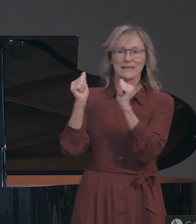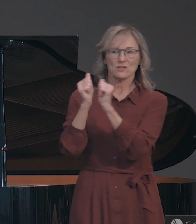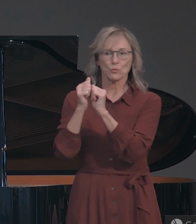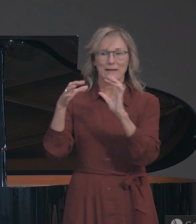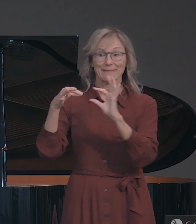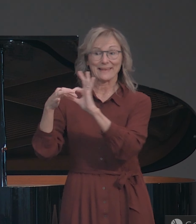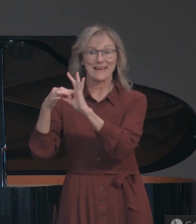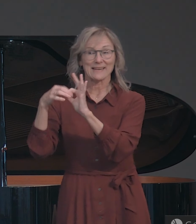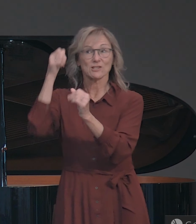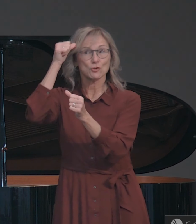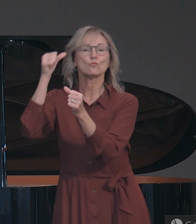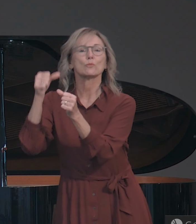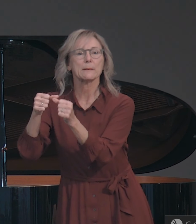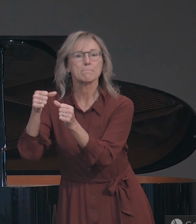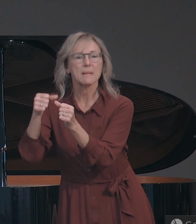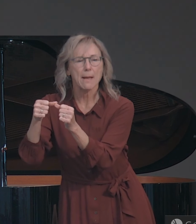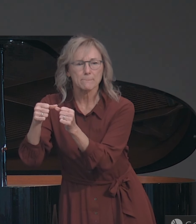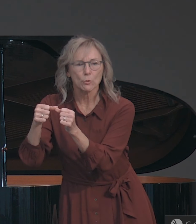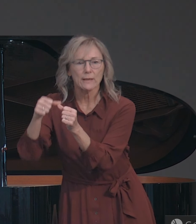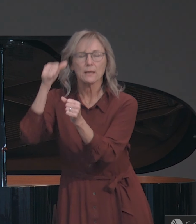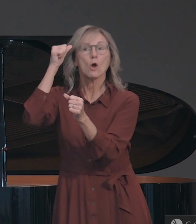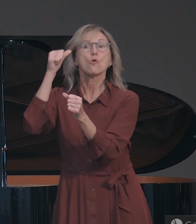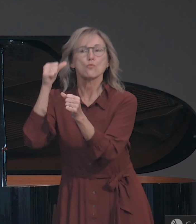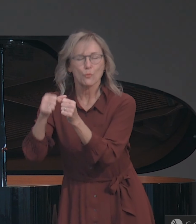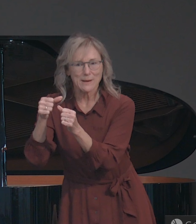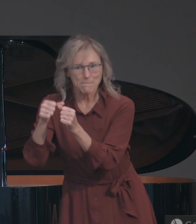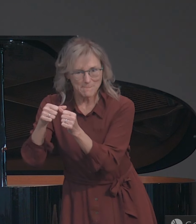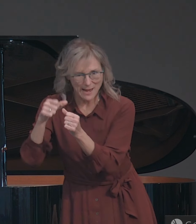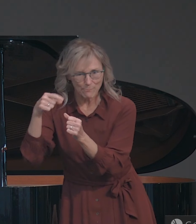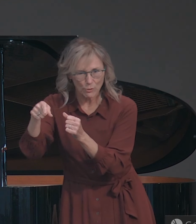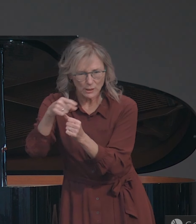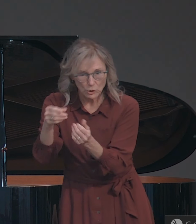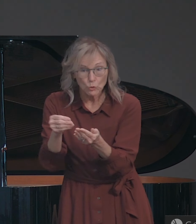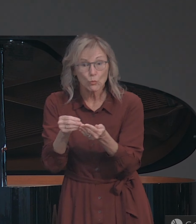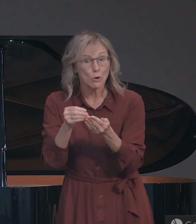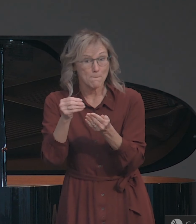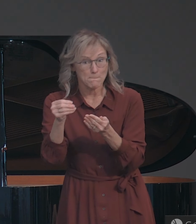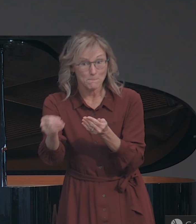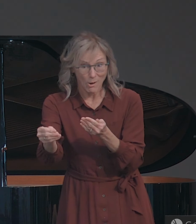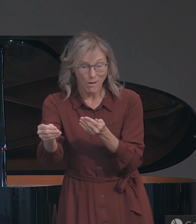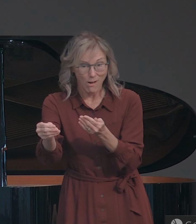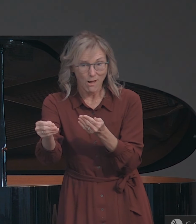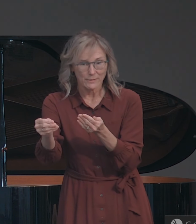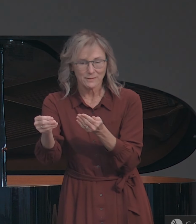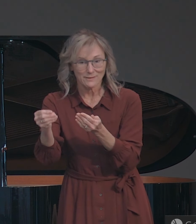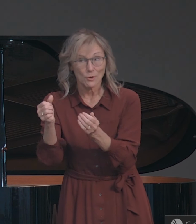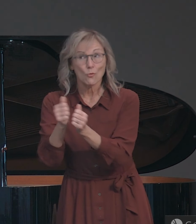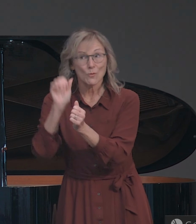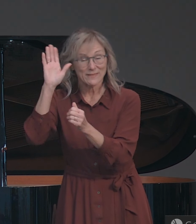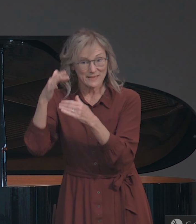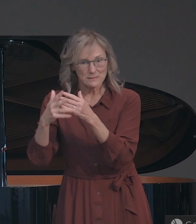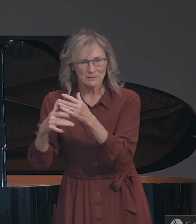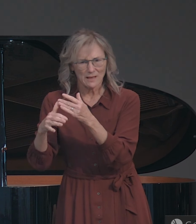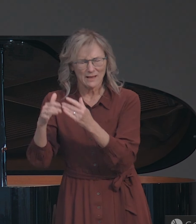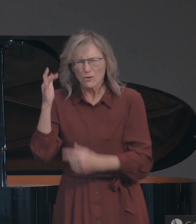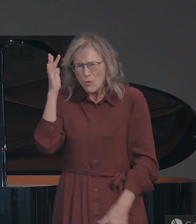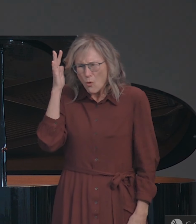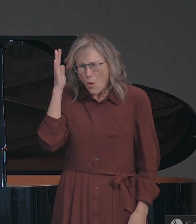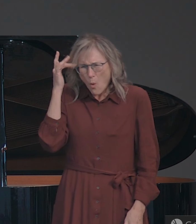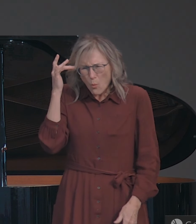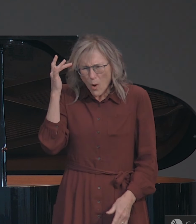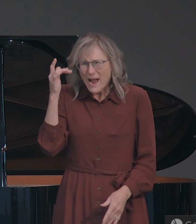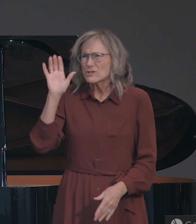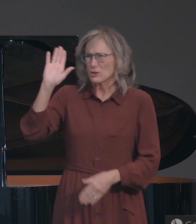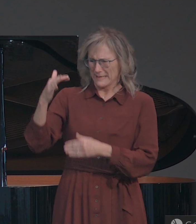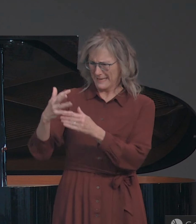verse 18, "Knowing that you were ransomed." Why? Why should the ransom